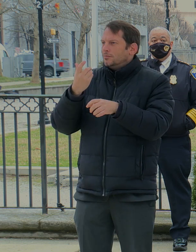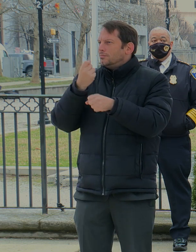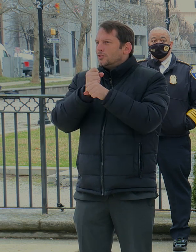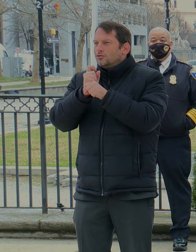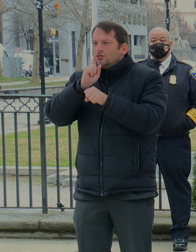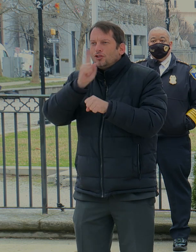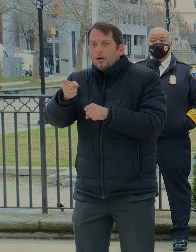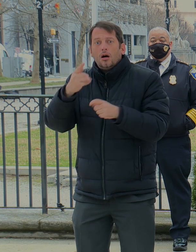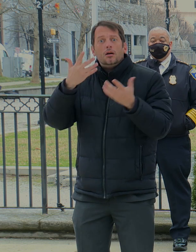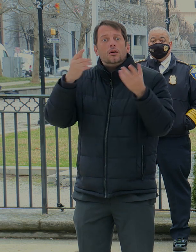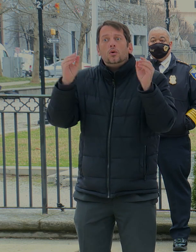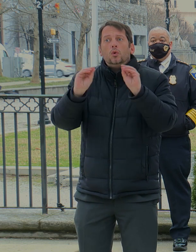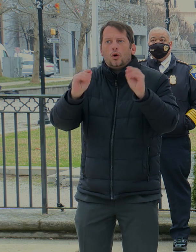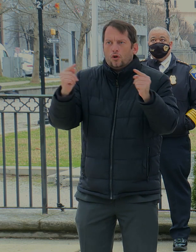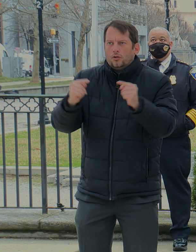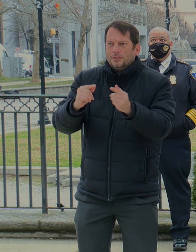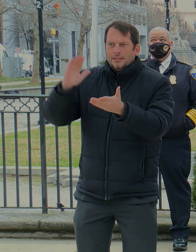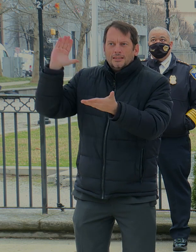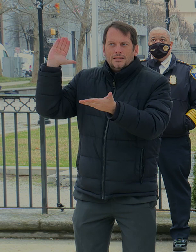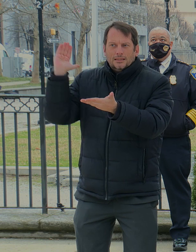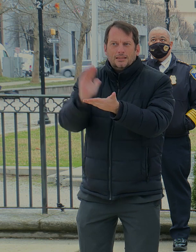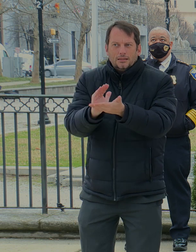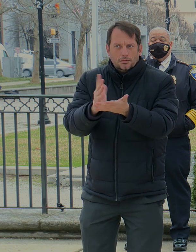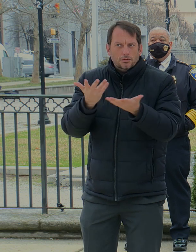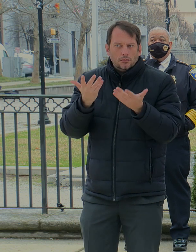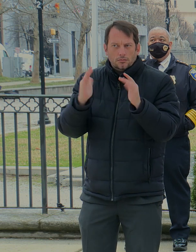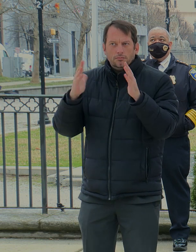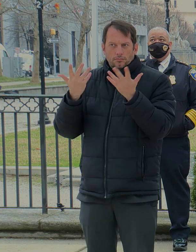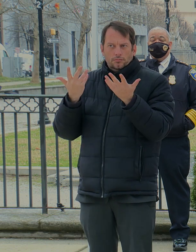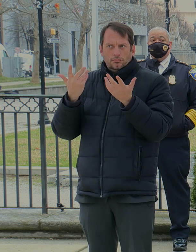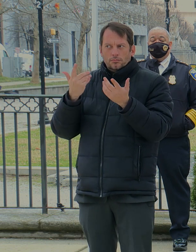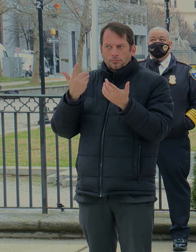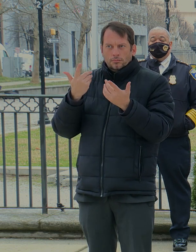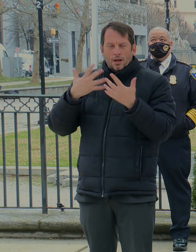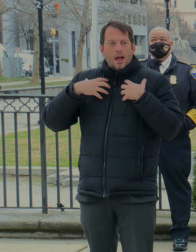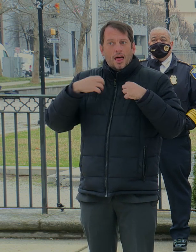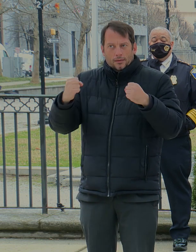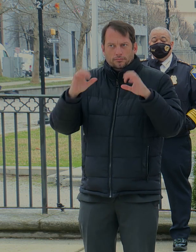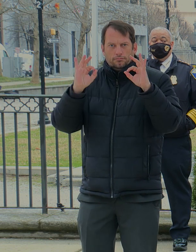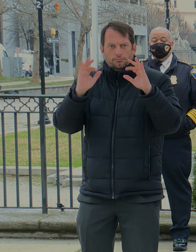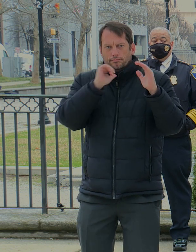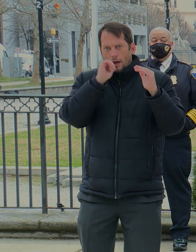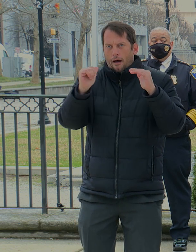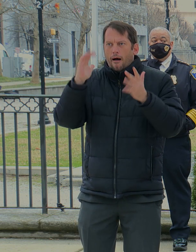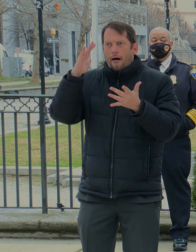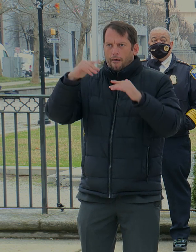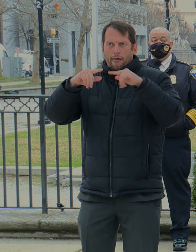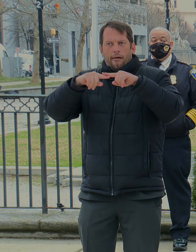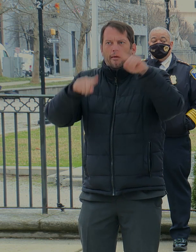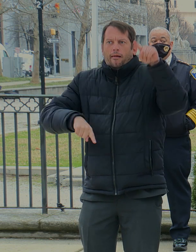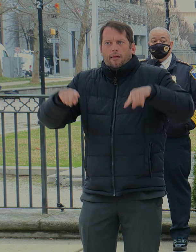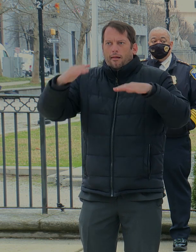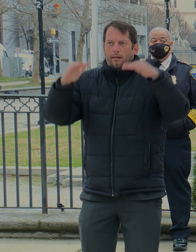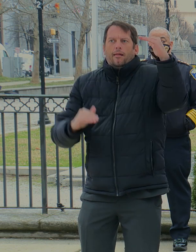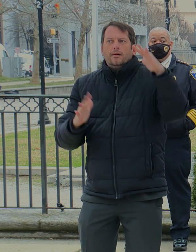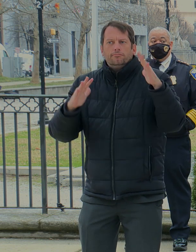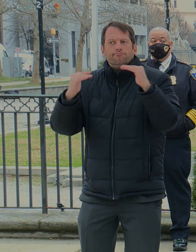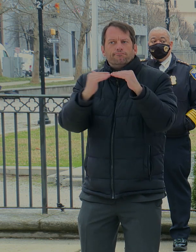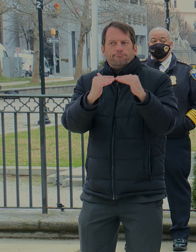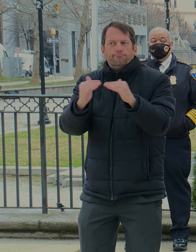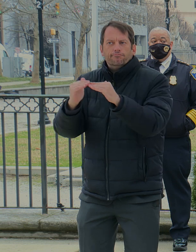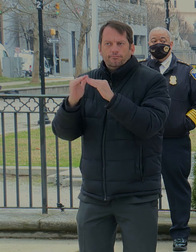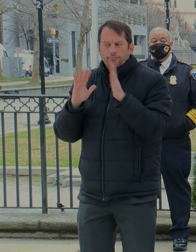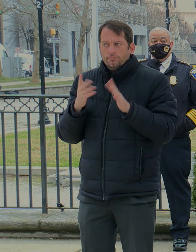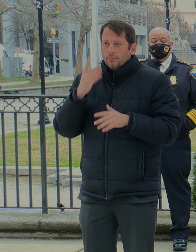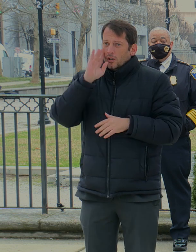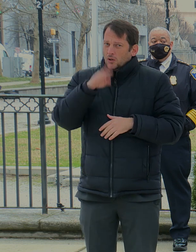promote justice, and reduce health inequity. Due to limited initial supplies of vaccine, the Health Department has worked closely